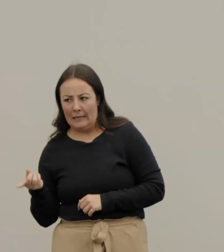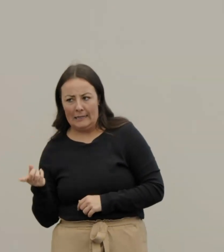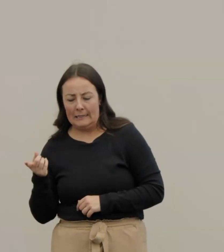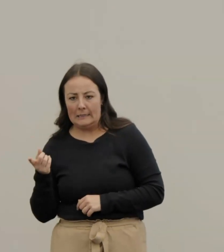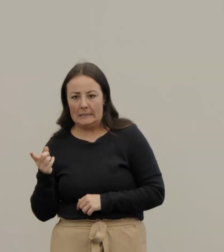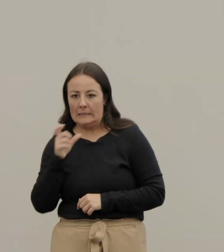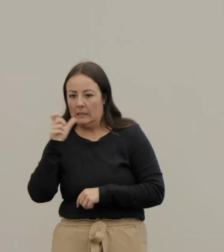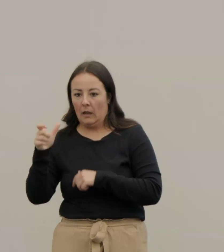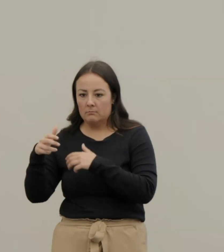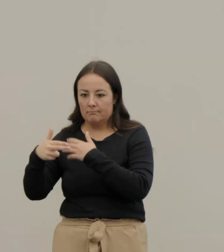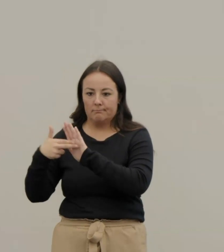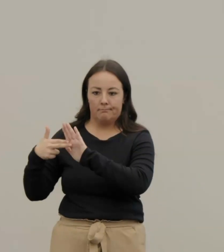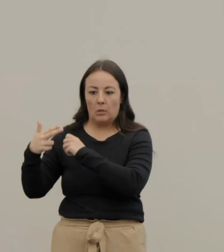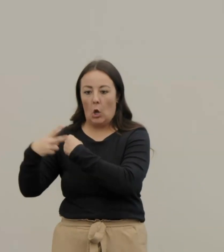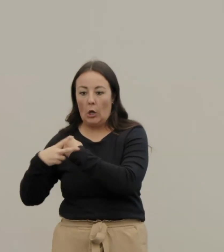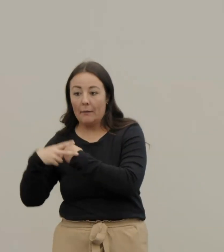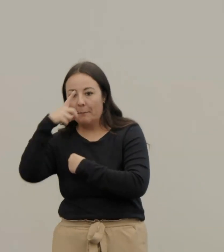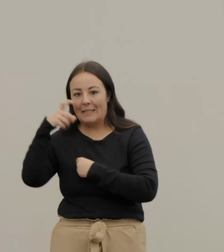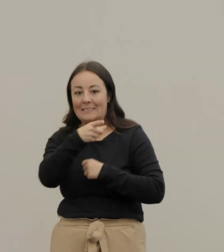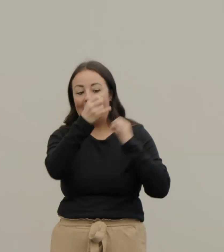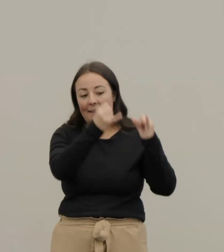individual can request an accommodation.